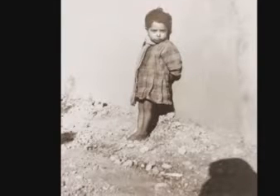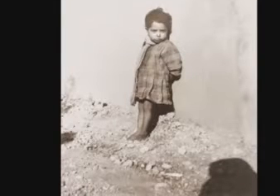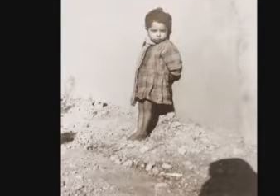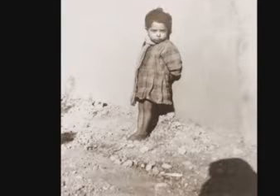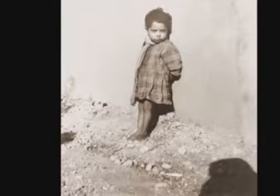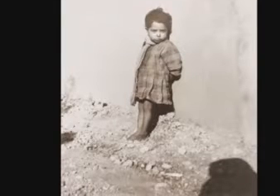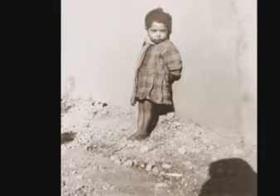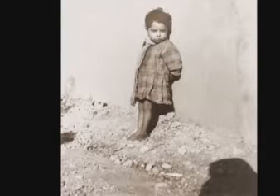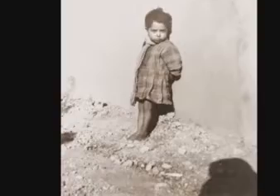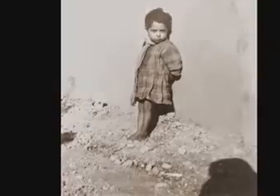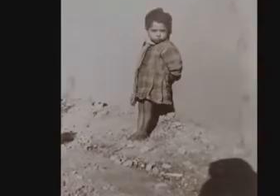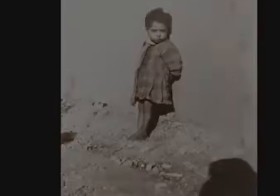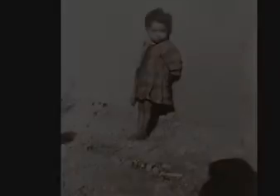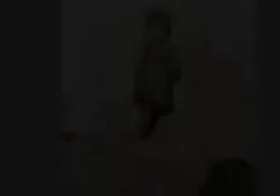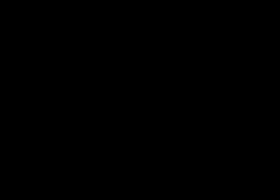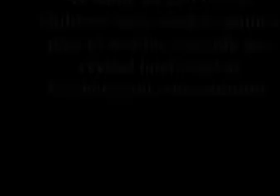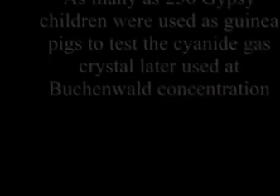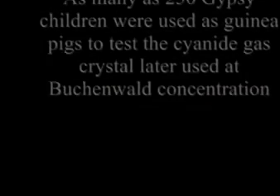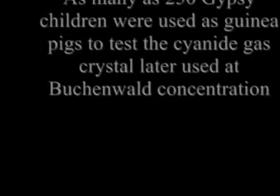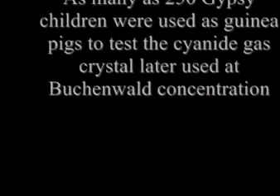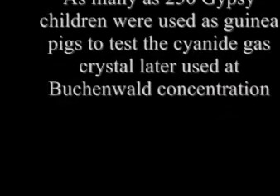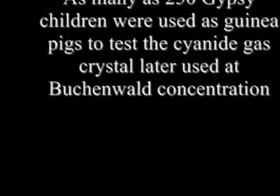cuore resterà.